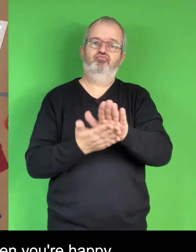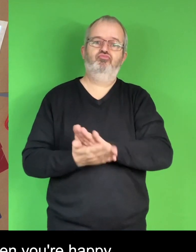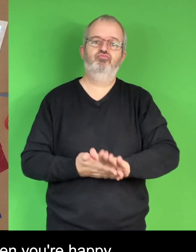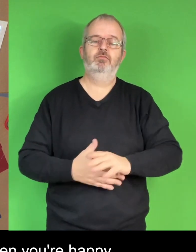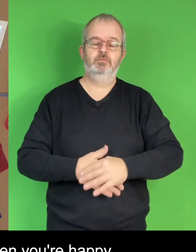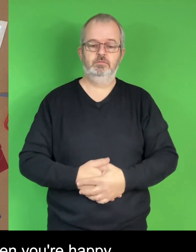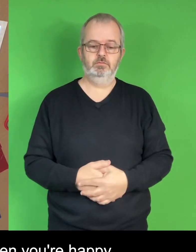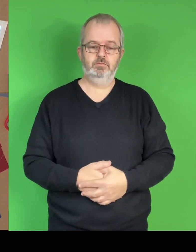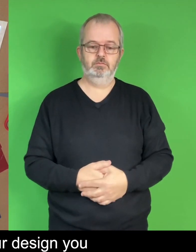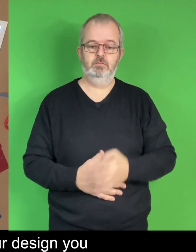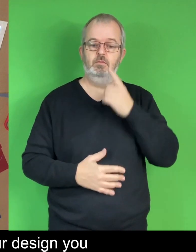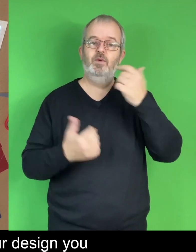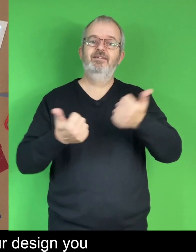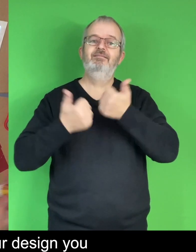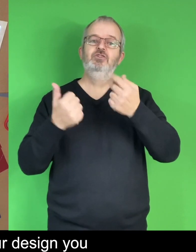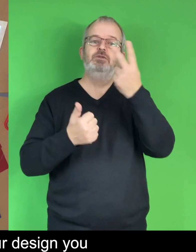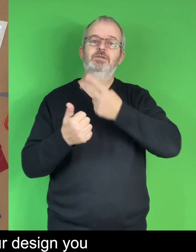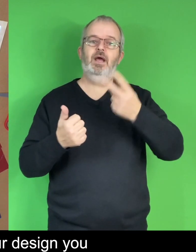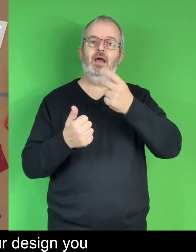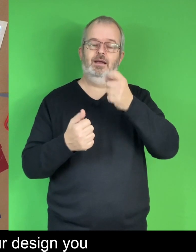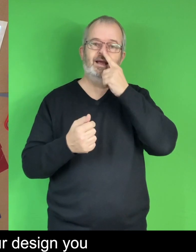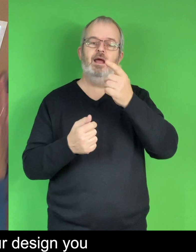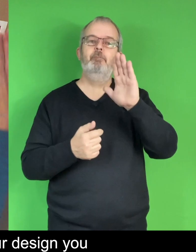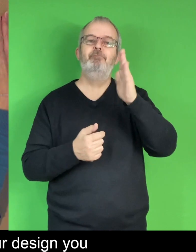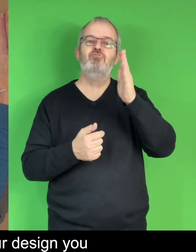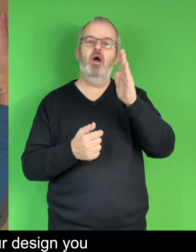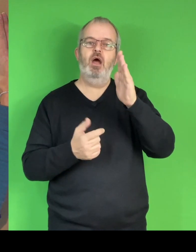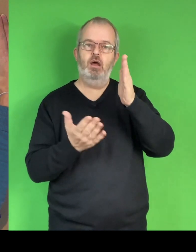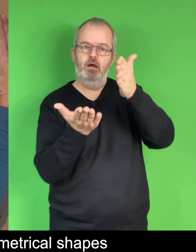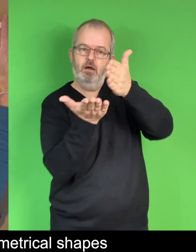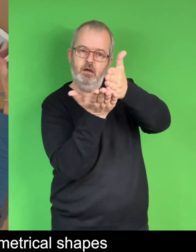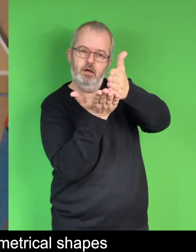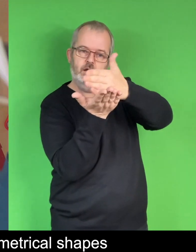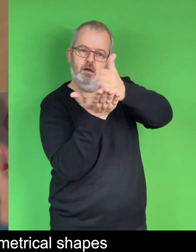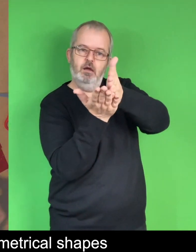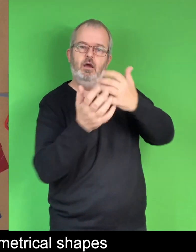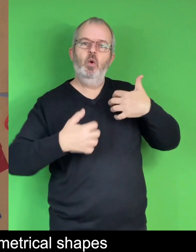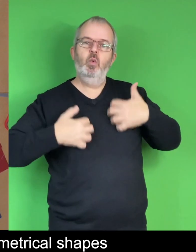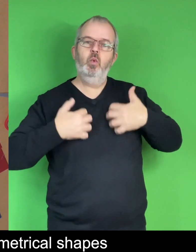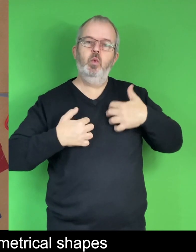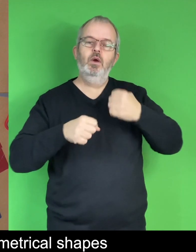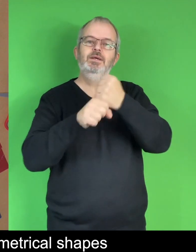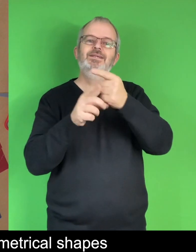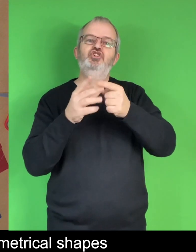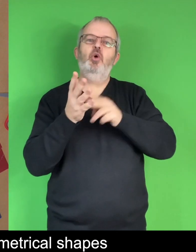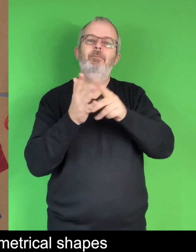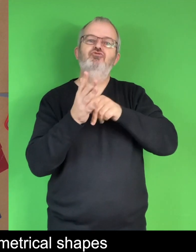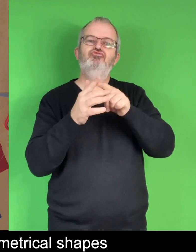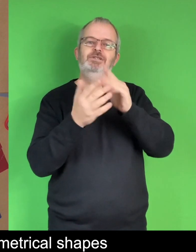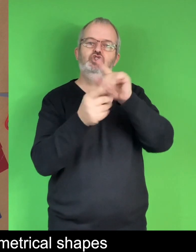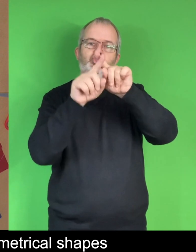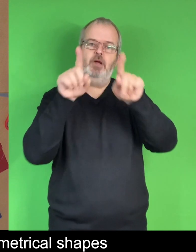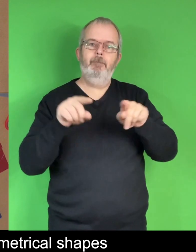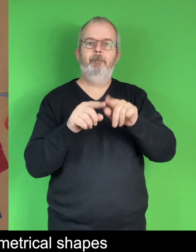happy. When you've finished your design, you can use your mirrored plastic to get lots of interesting geometrical shapes and